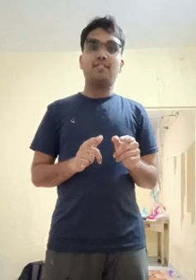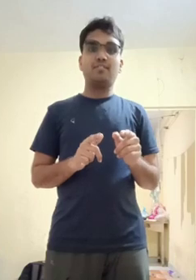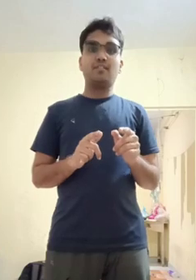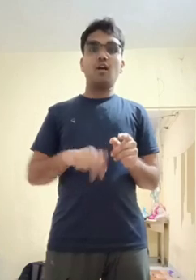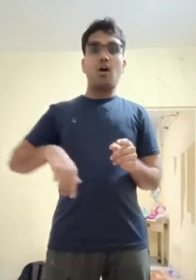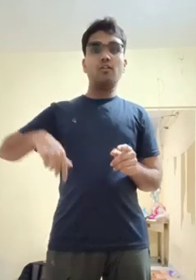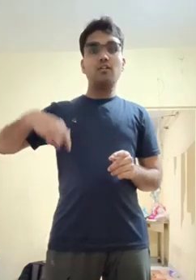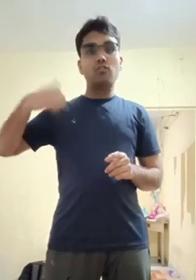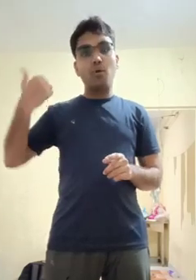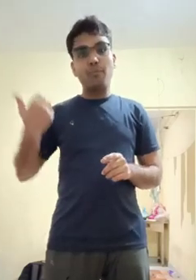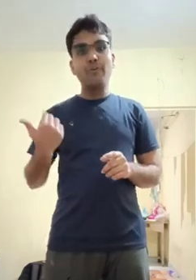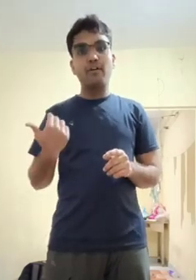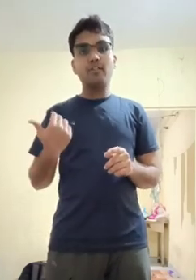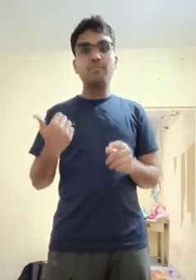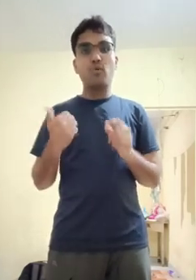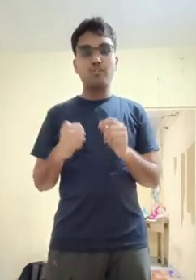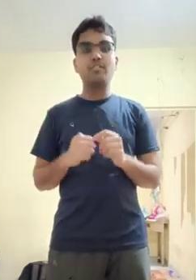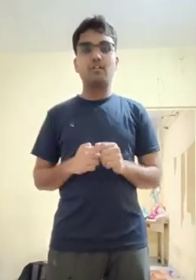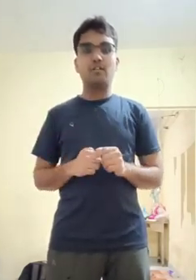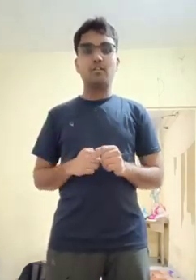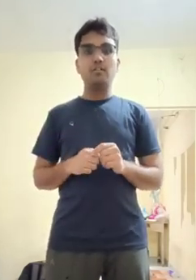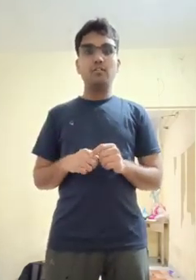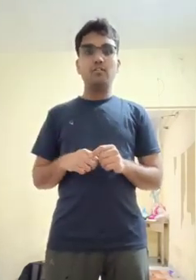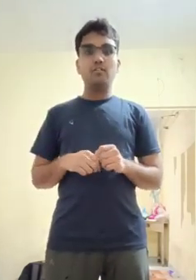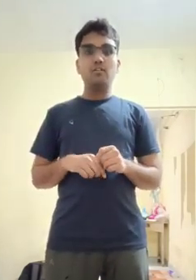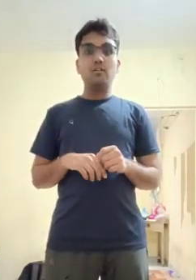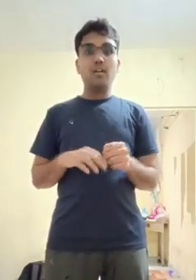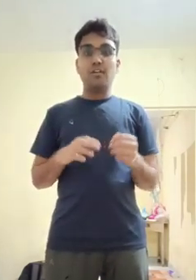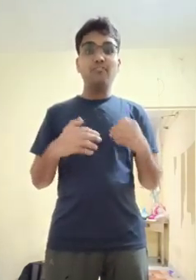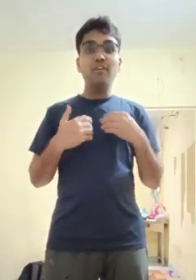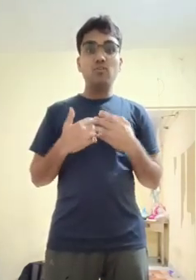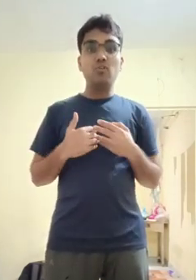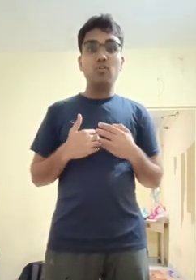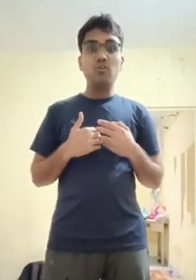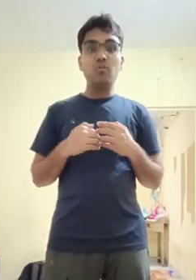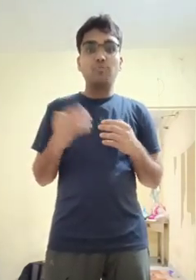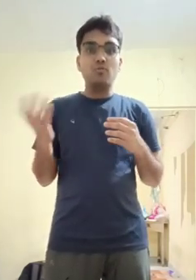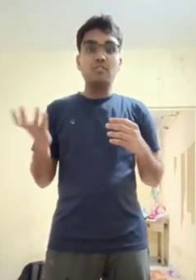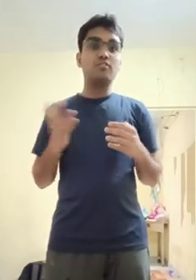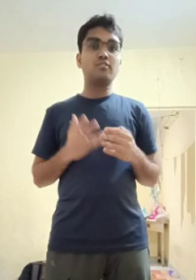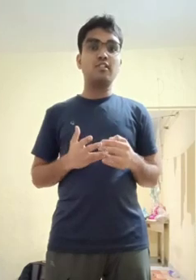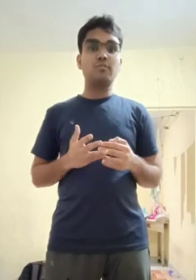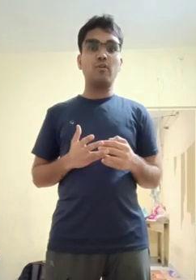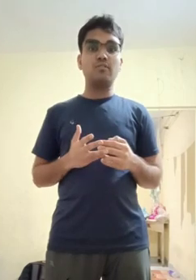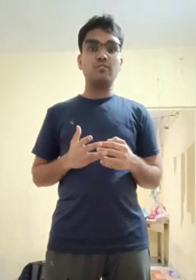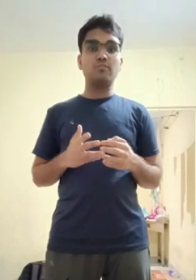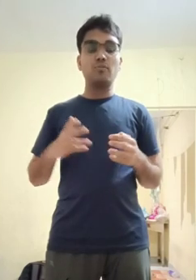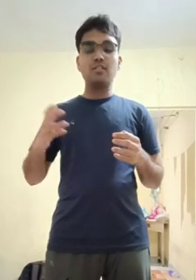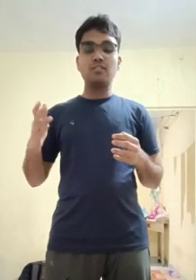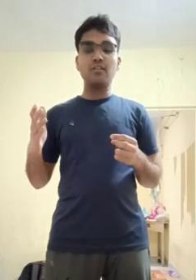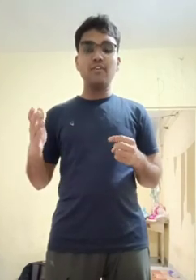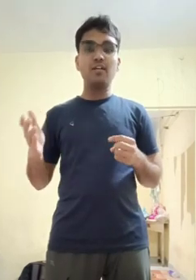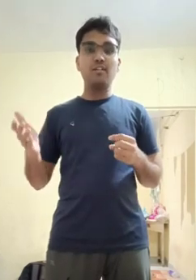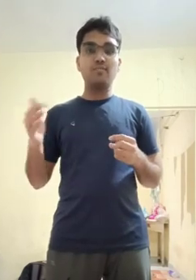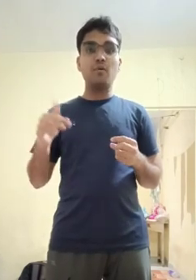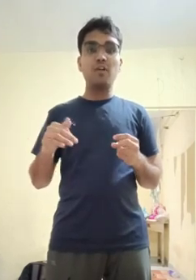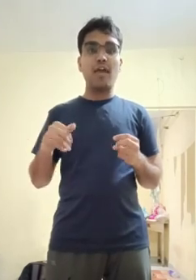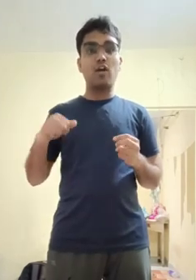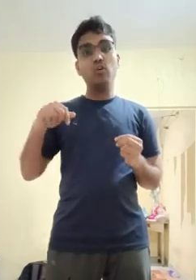depends on the computer's processor. We do not know processor's response. Processor will respond according to